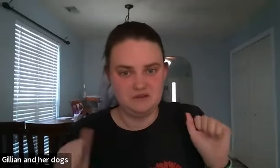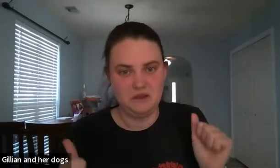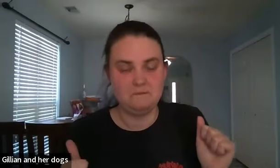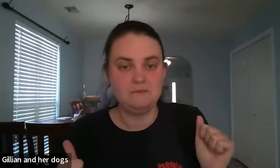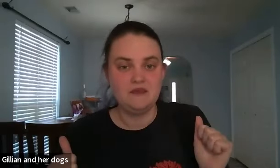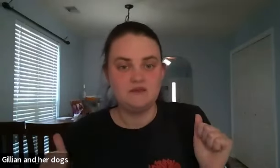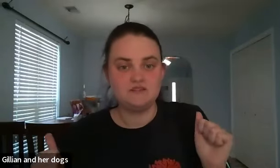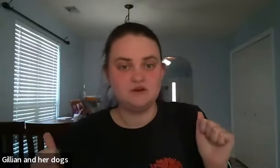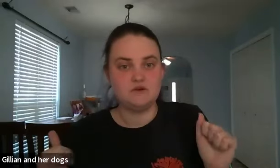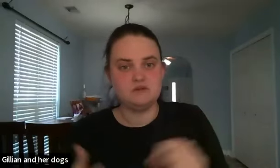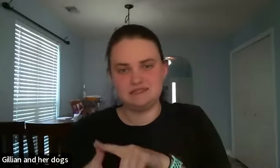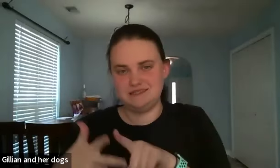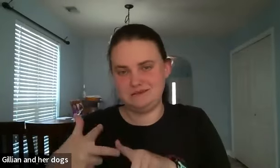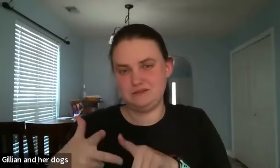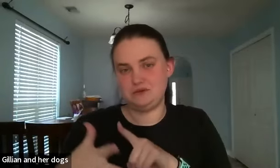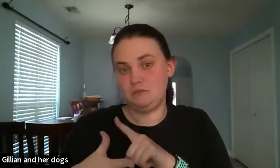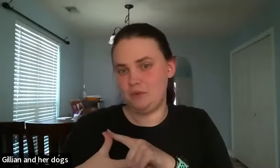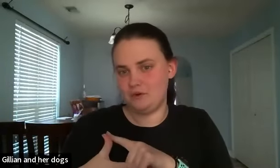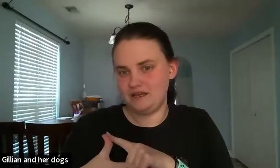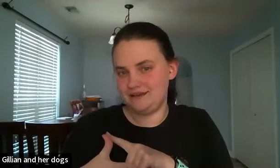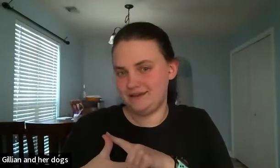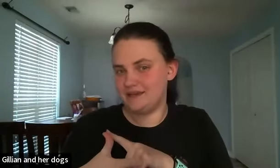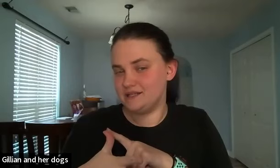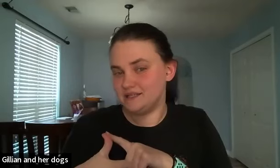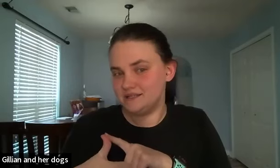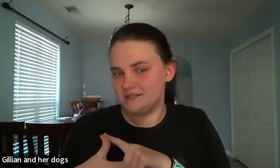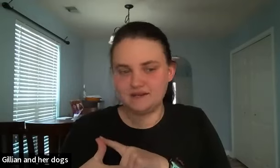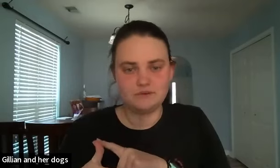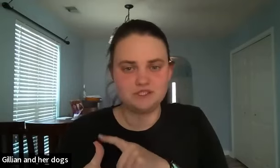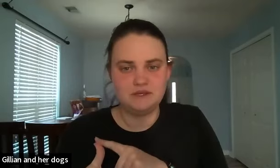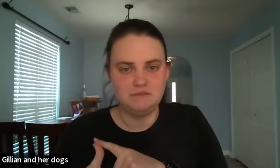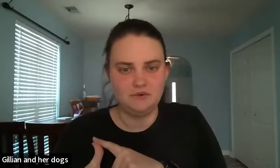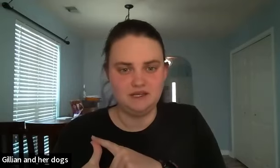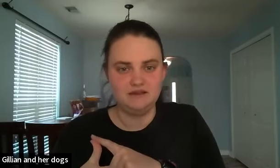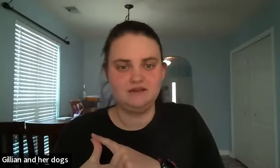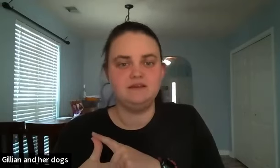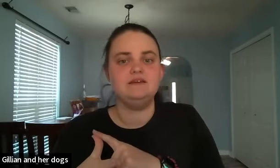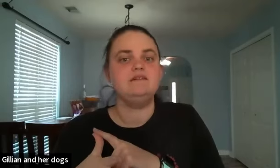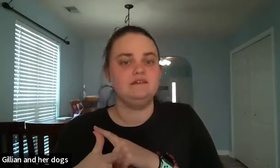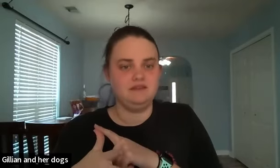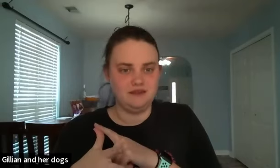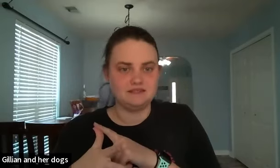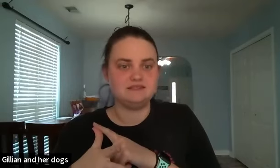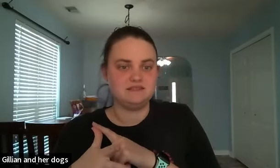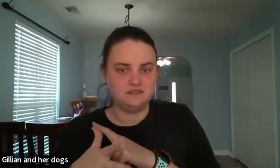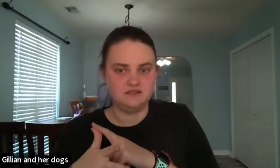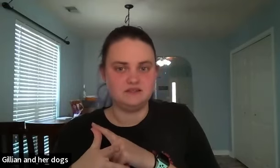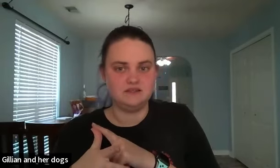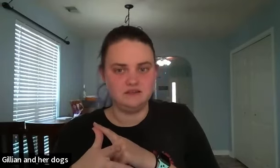Okay, so let's do morning again. Everyone show me morning. Yes,